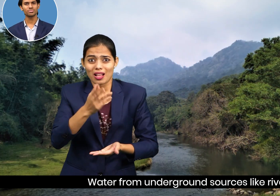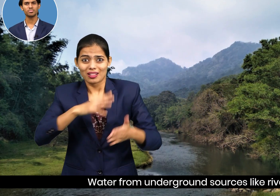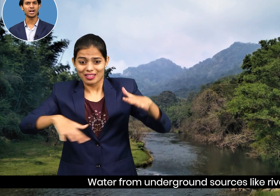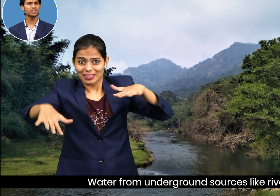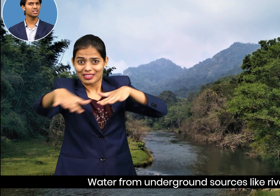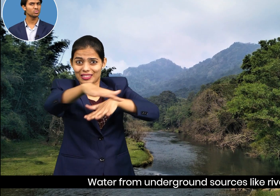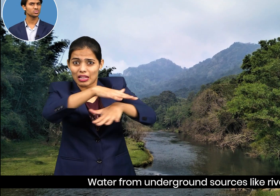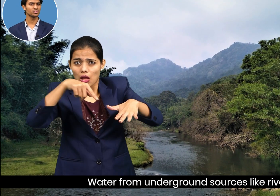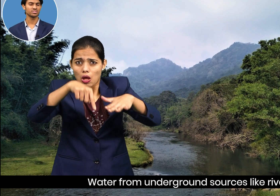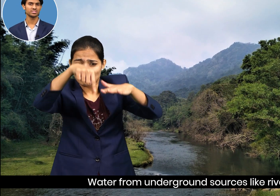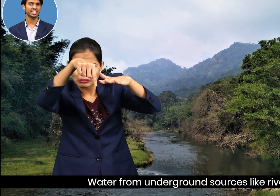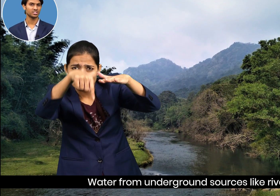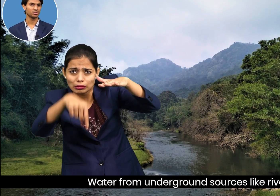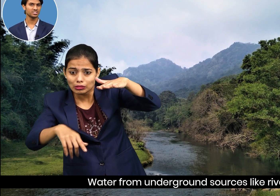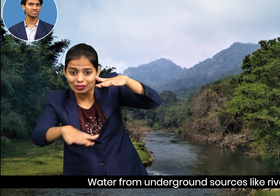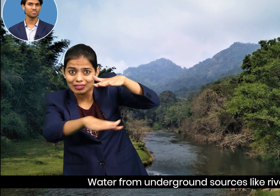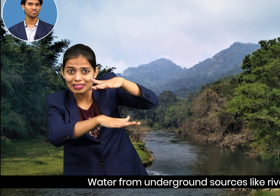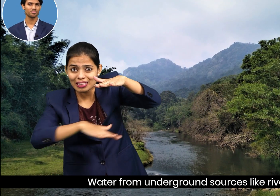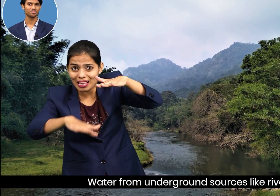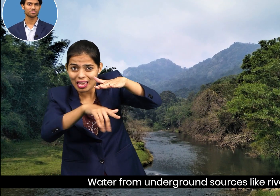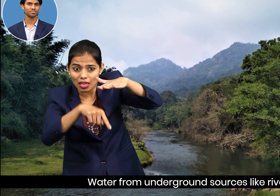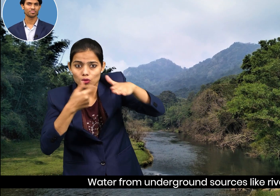Water from underground sources like rivers,